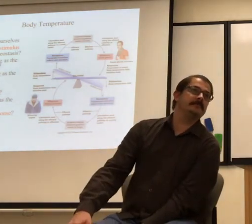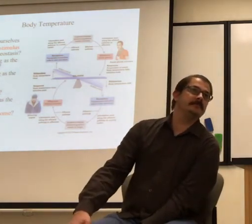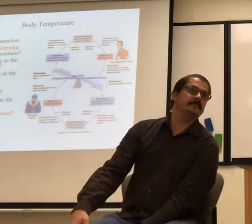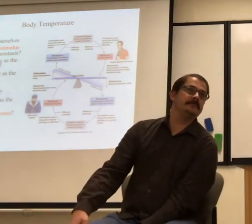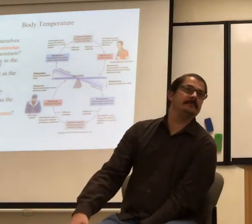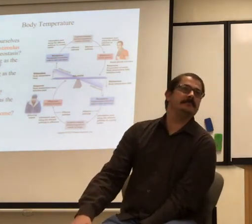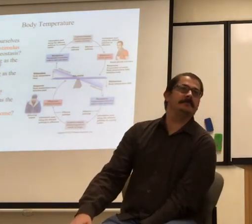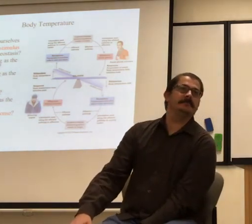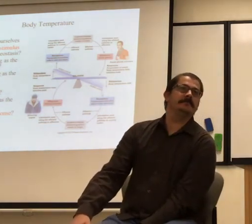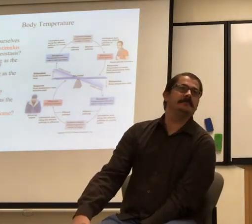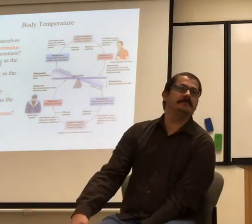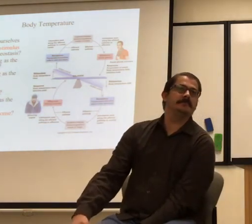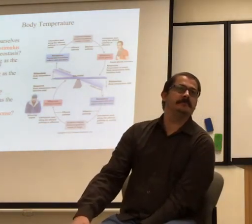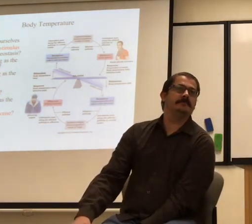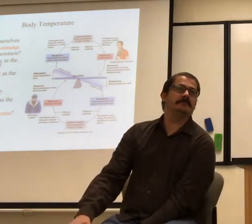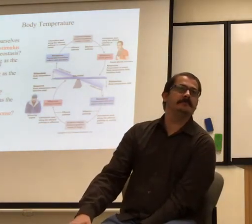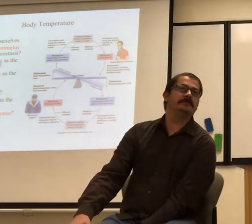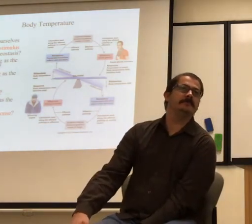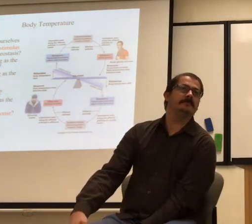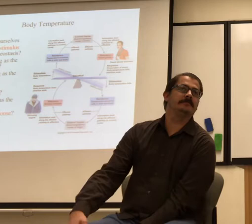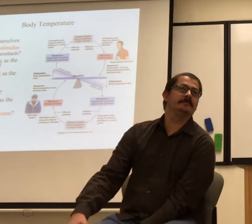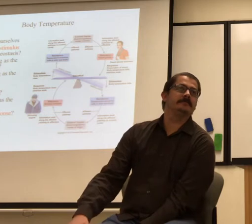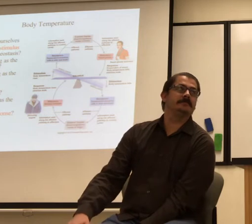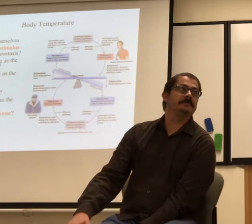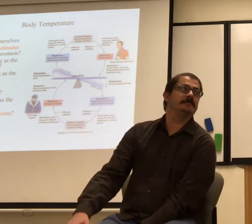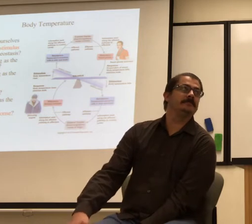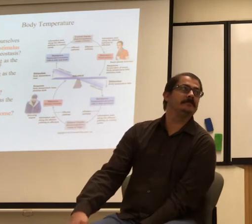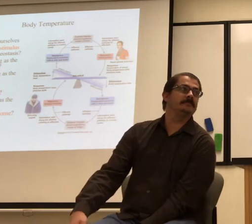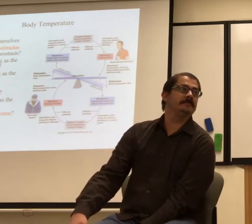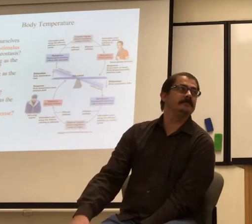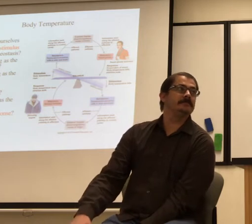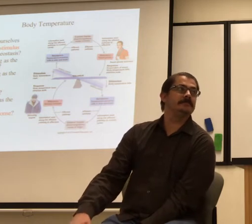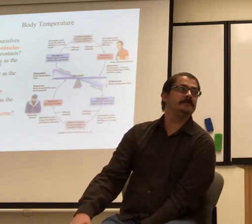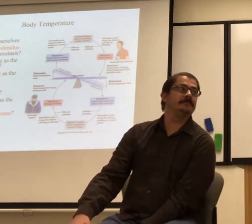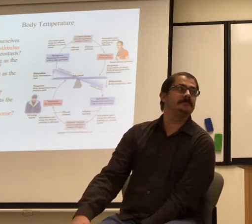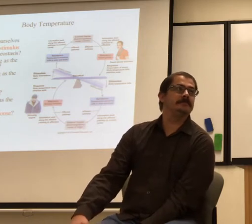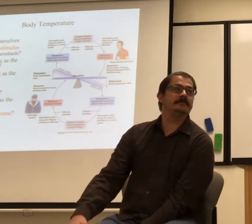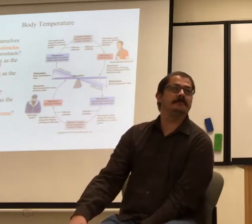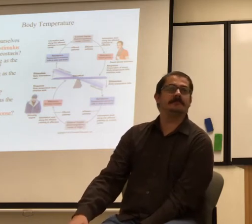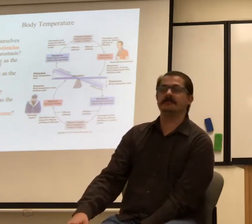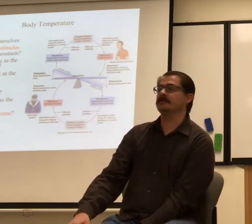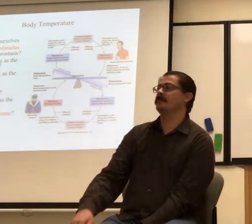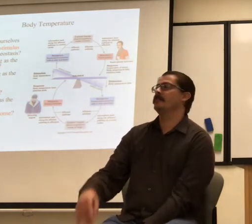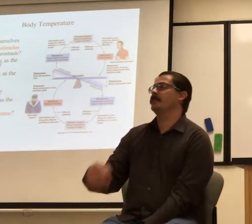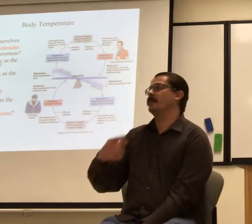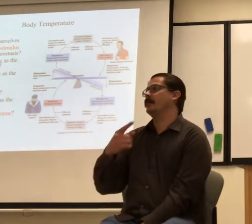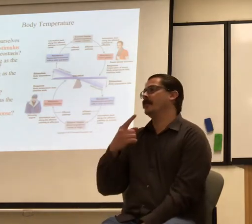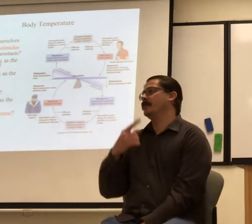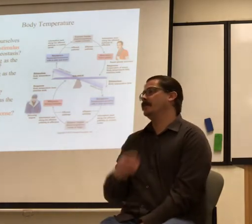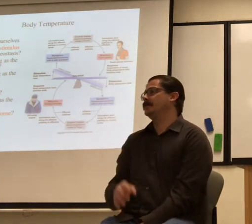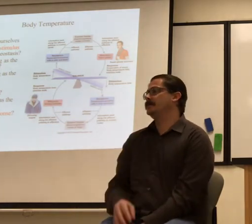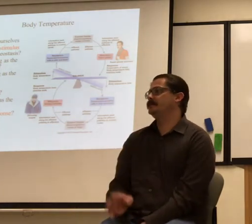after all these, the body falls back, like comes back to normal. That's right.